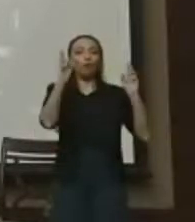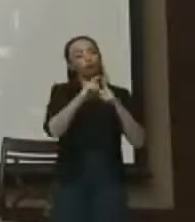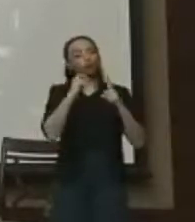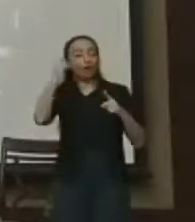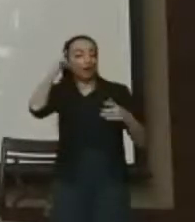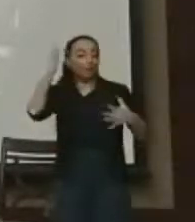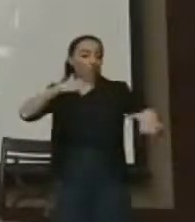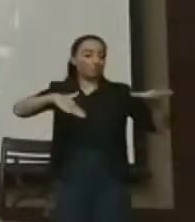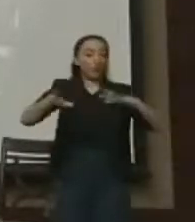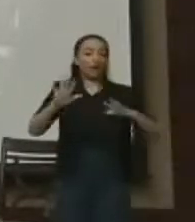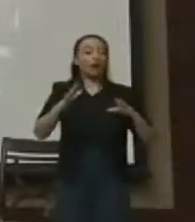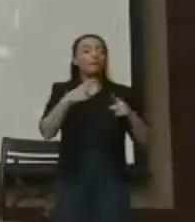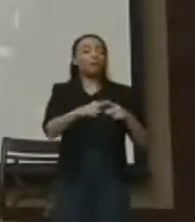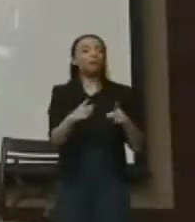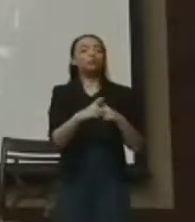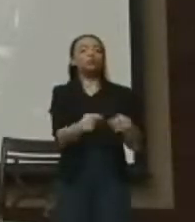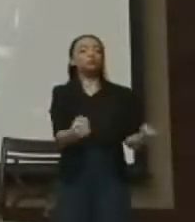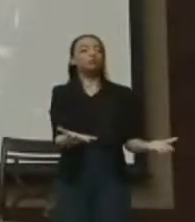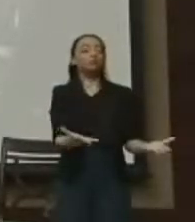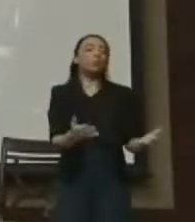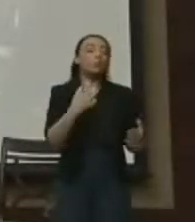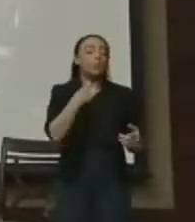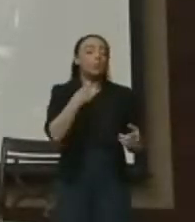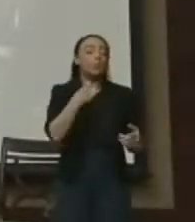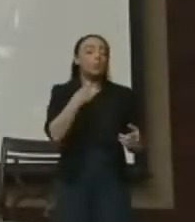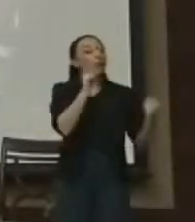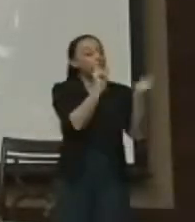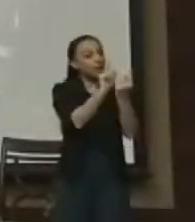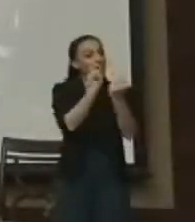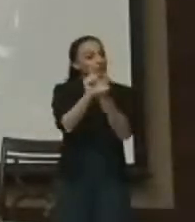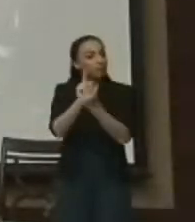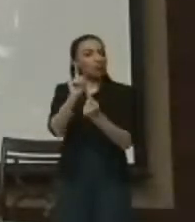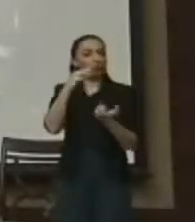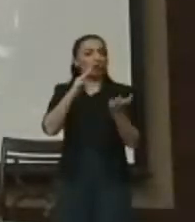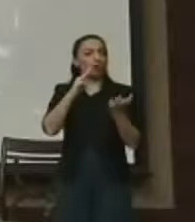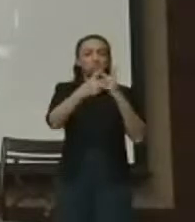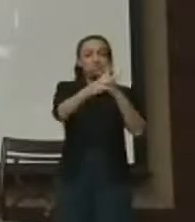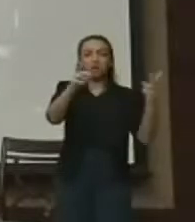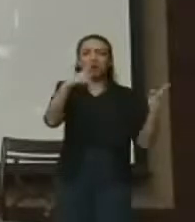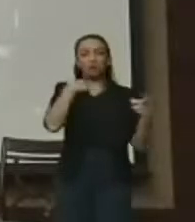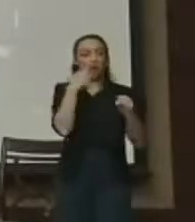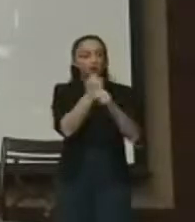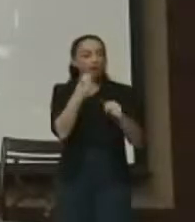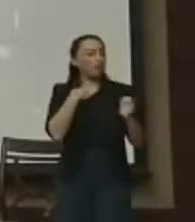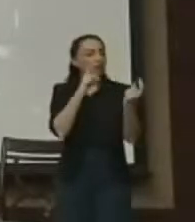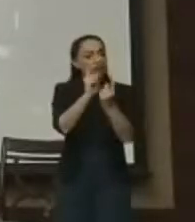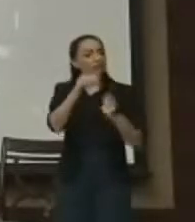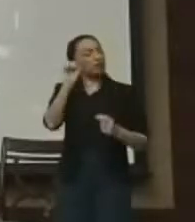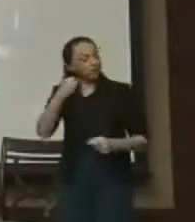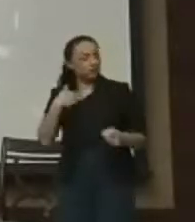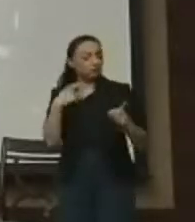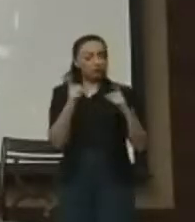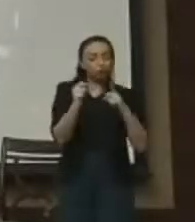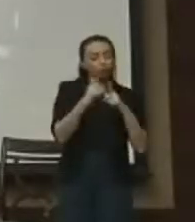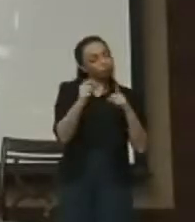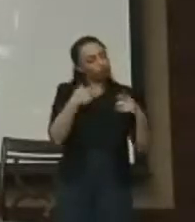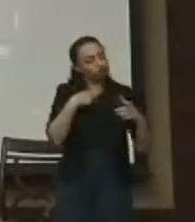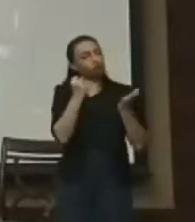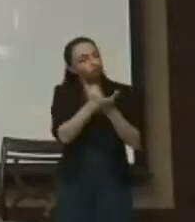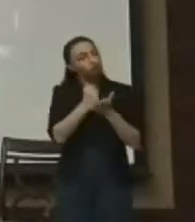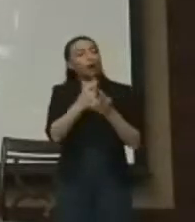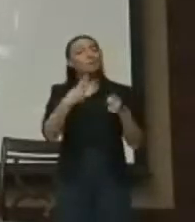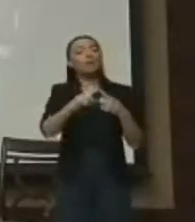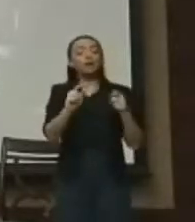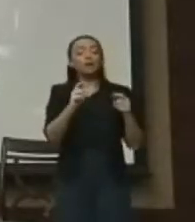we speak to says very positive stuff. They're very committed to it. But then if it's not translated